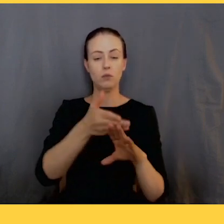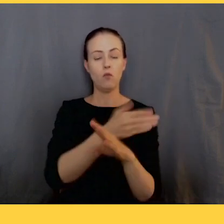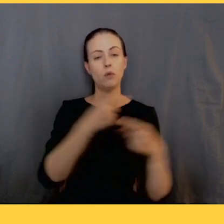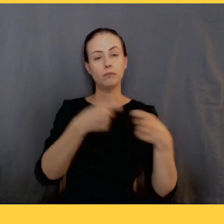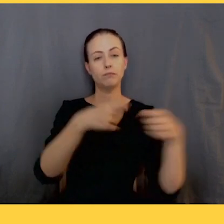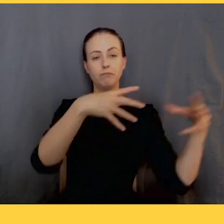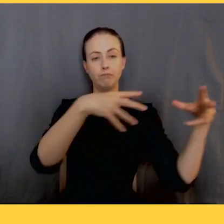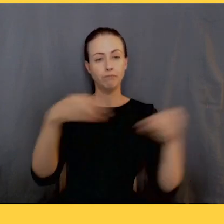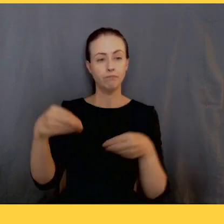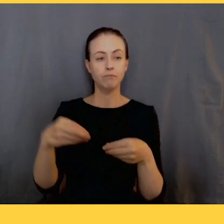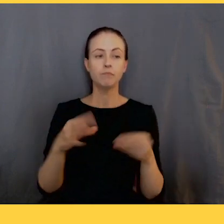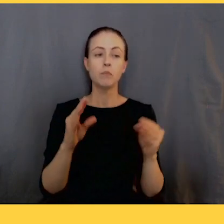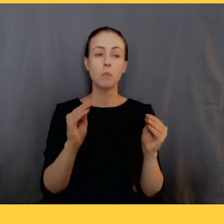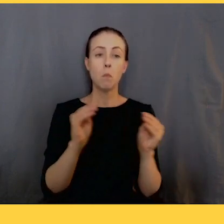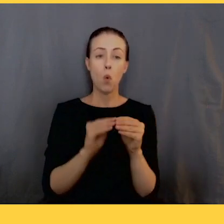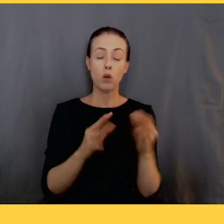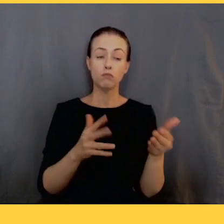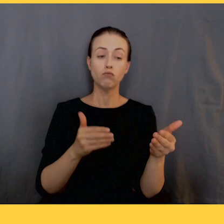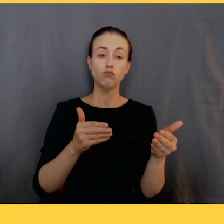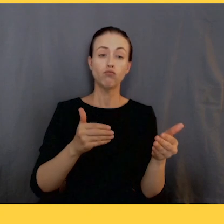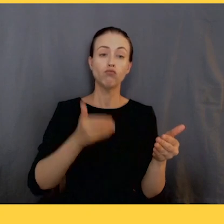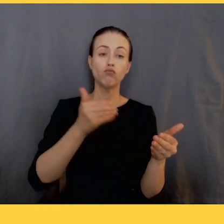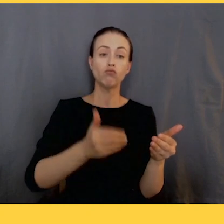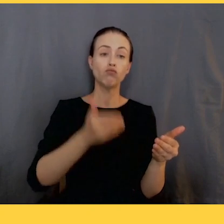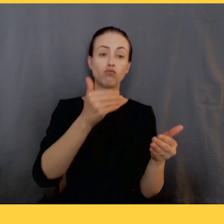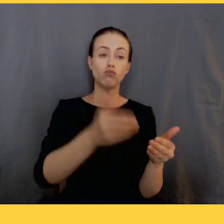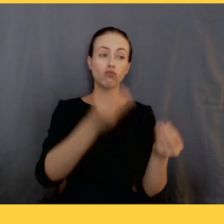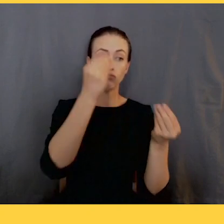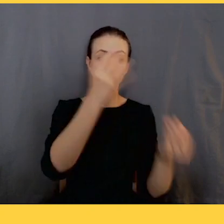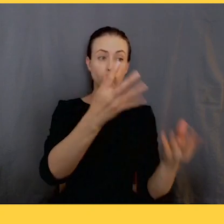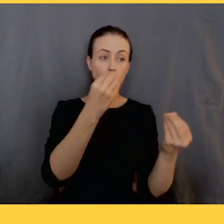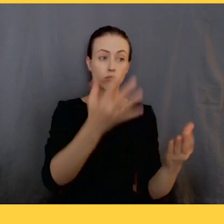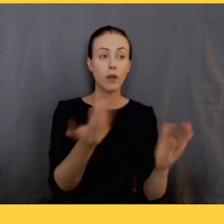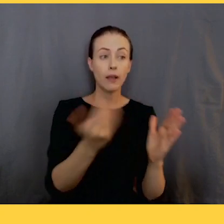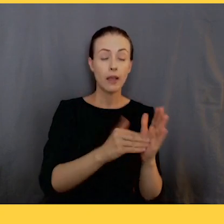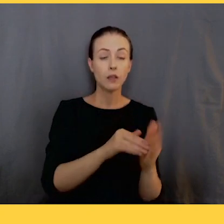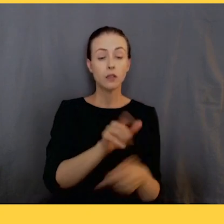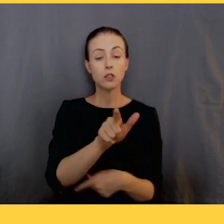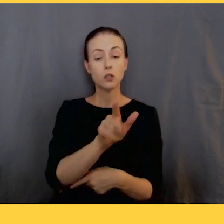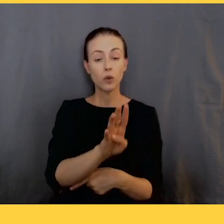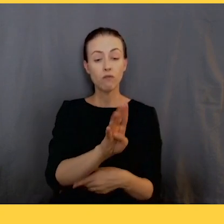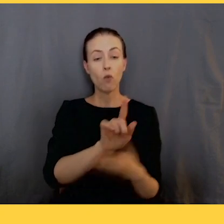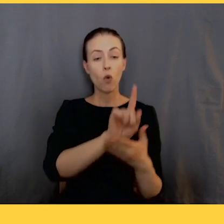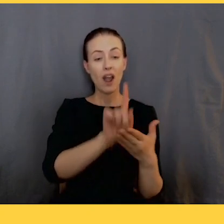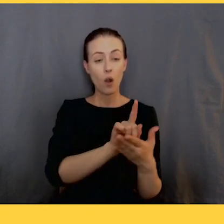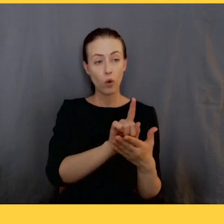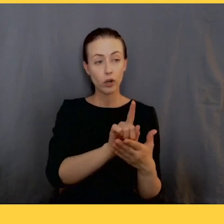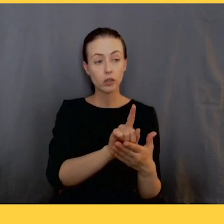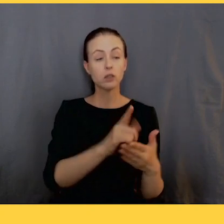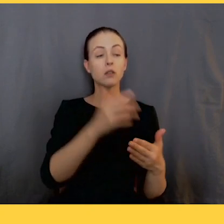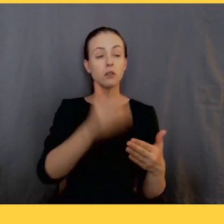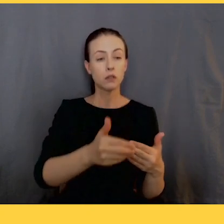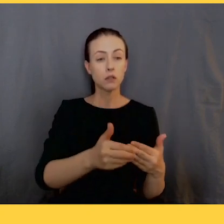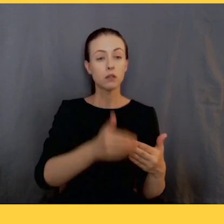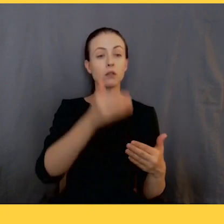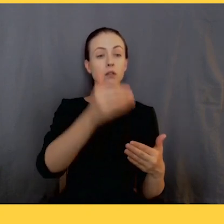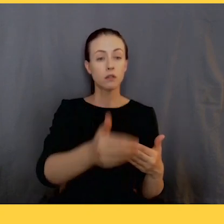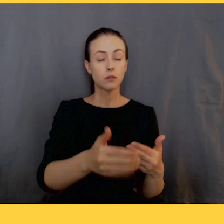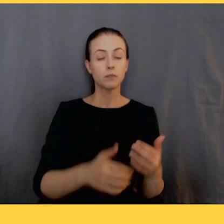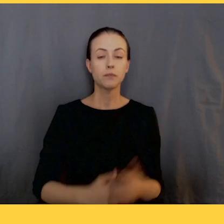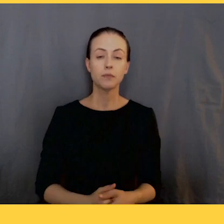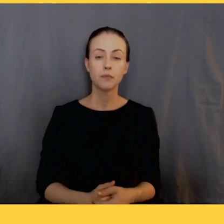potential PSPS. Additional updates are made again at 24 hours interval. Now we begin